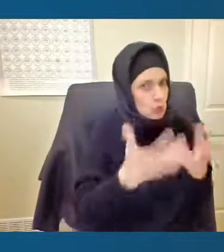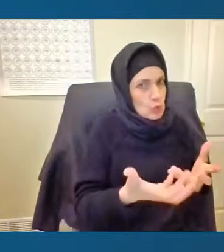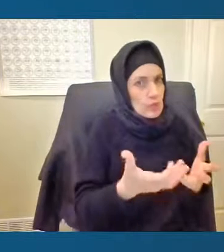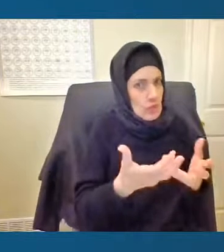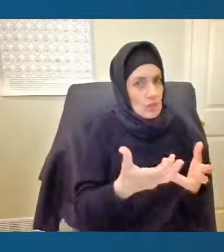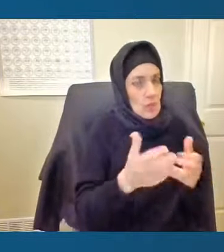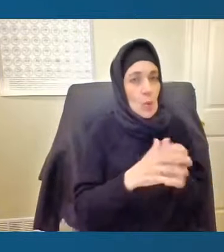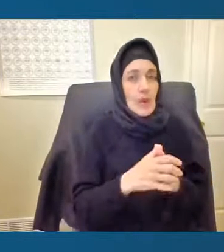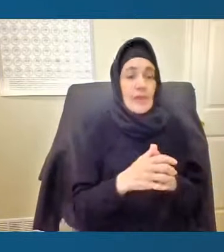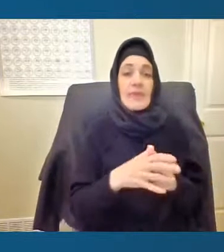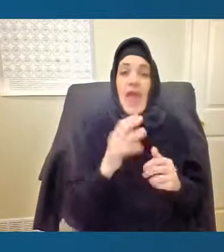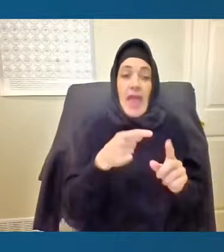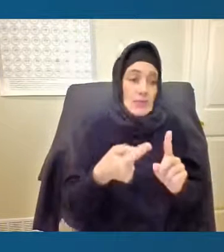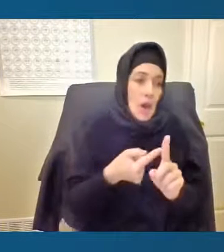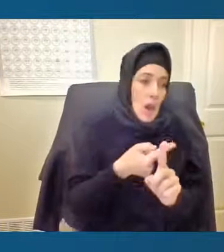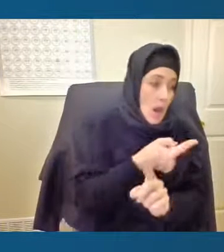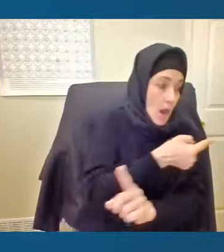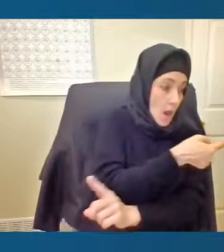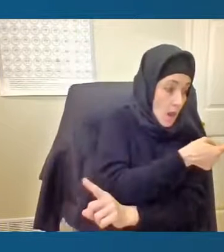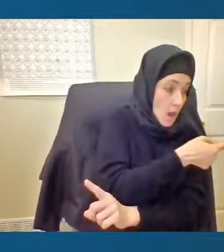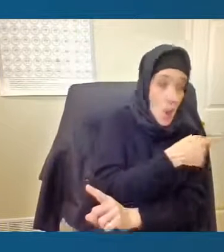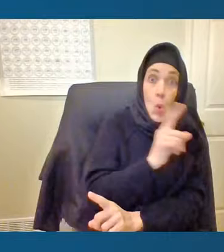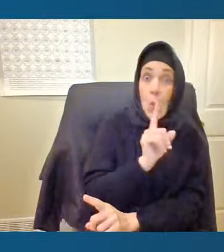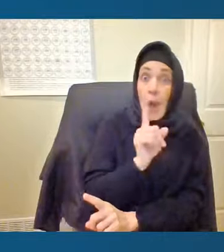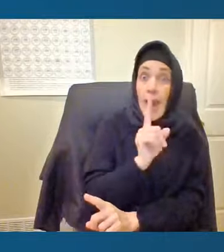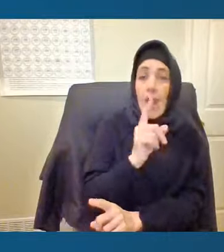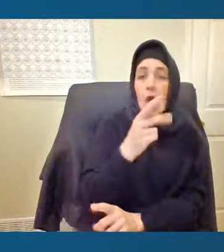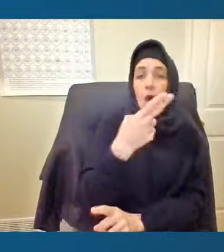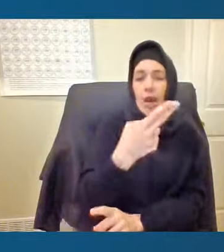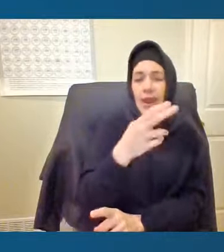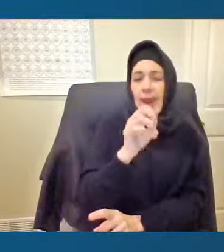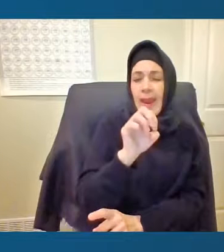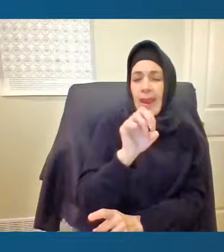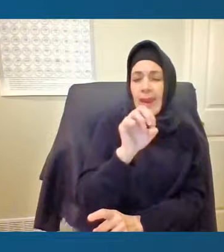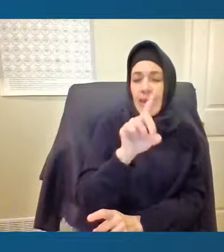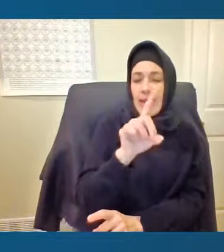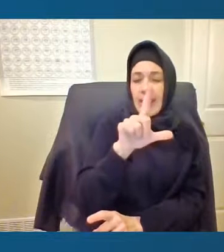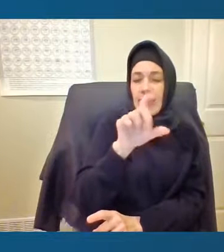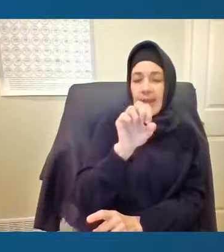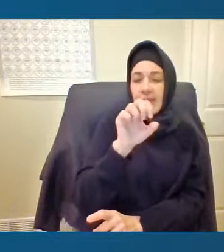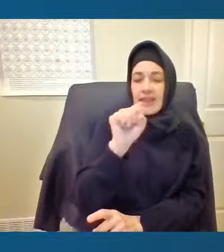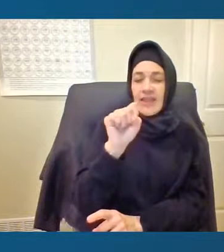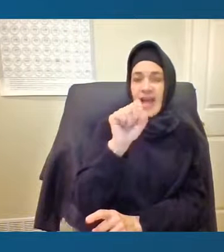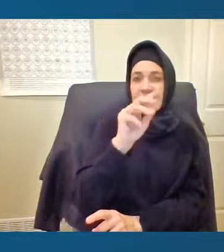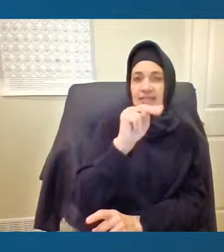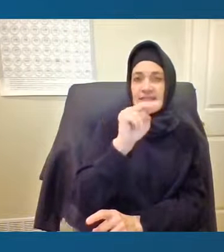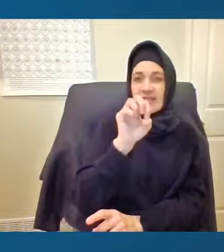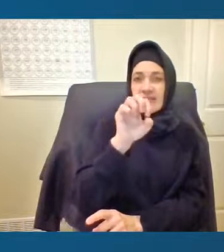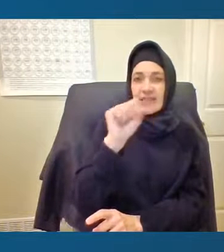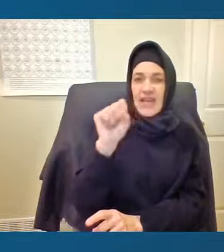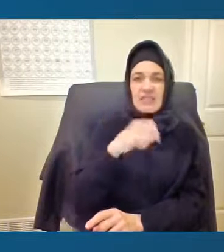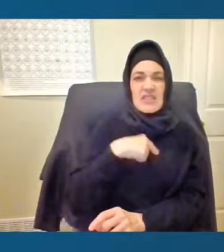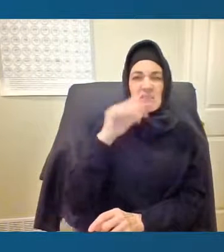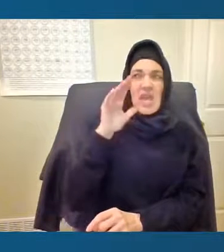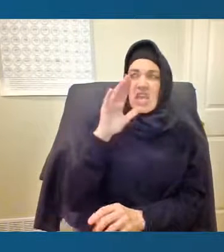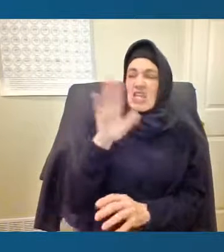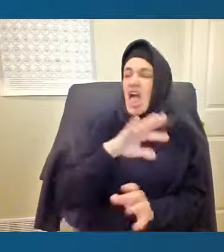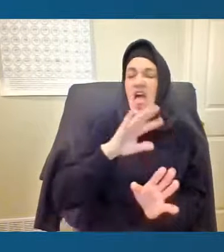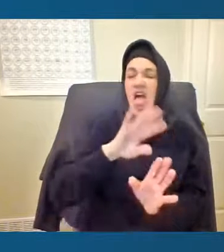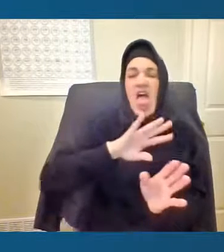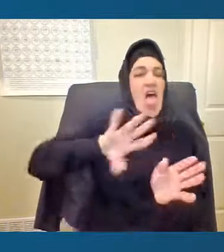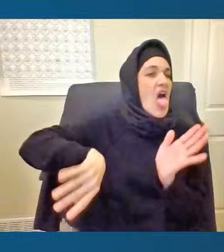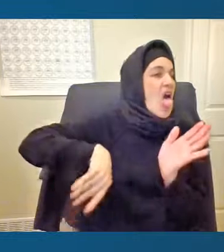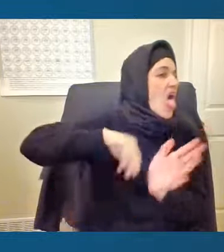means heedlessness. This is very important. In Surah Al-Kahf, we read it every week. Allah subhanahu wa ta'ala talks about